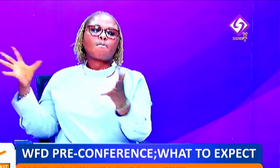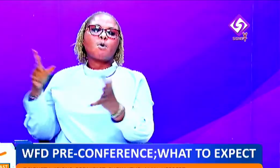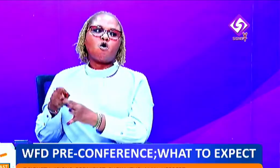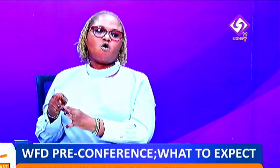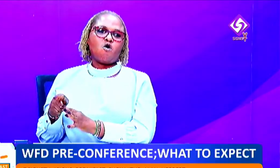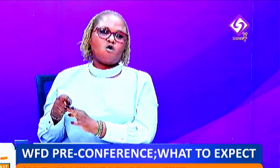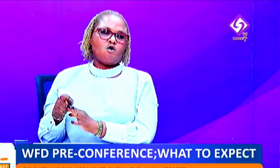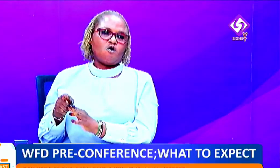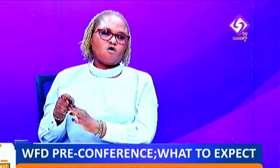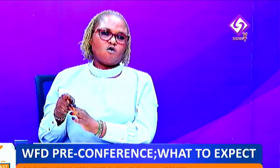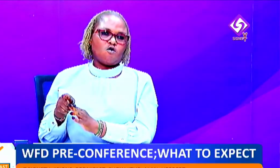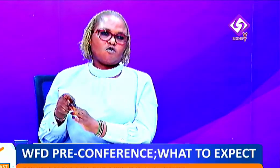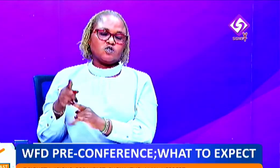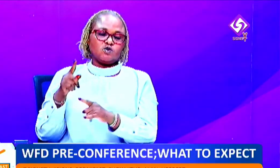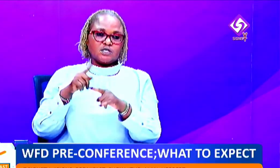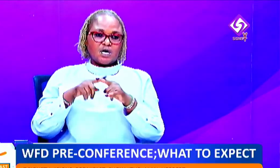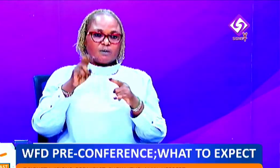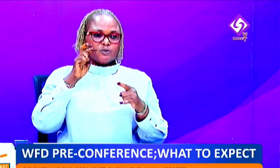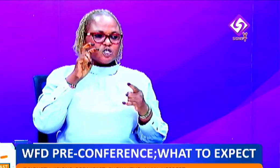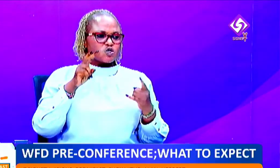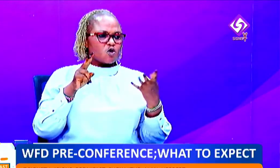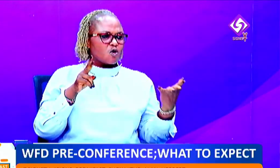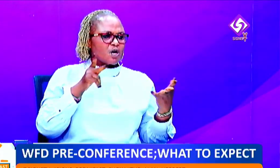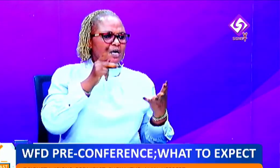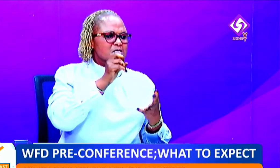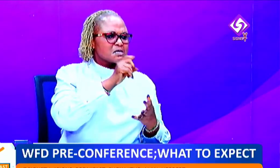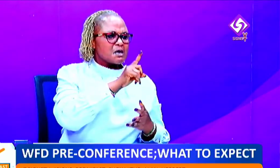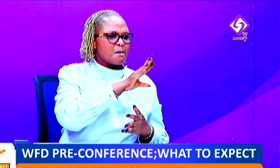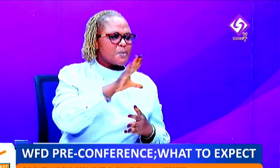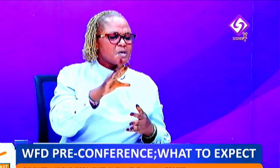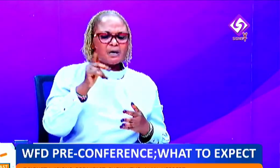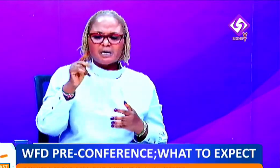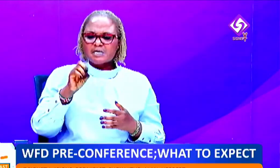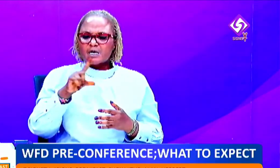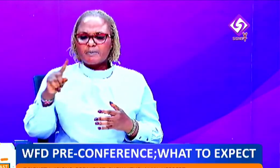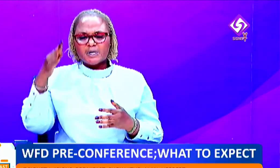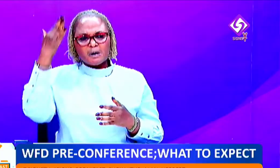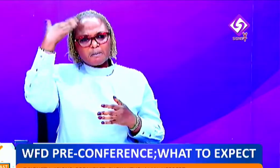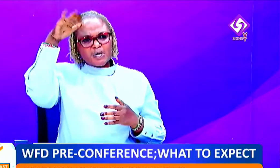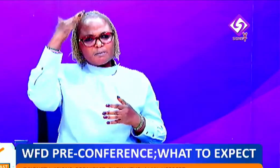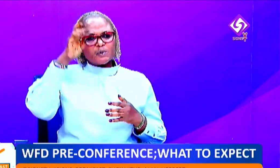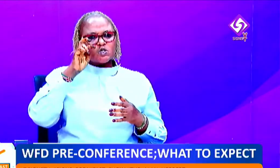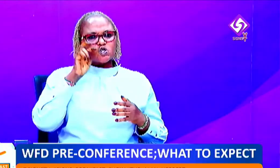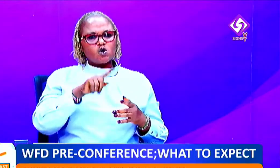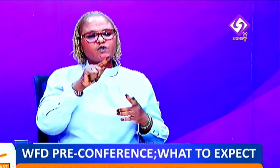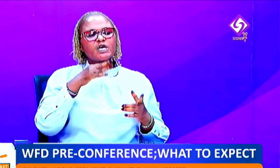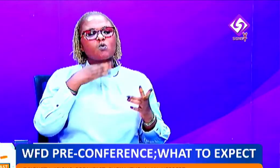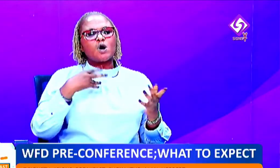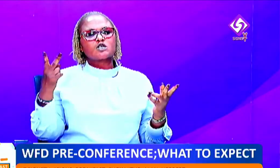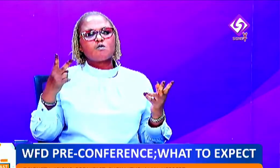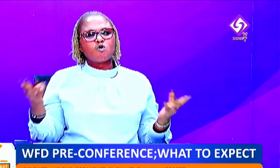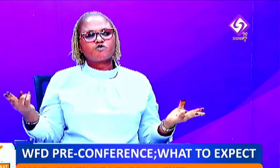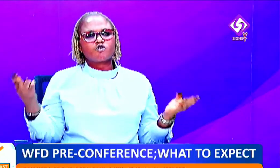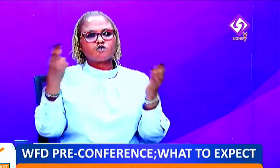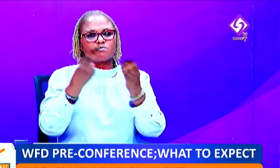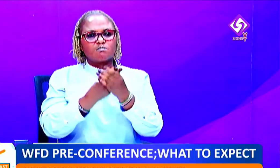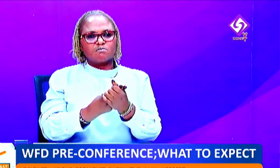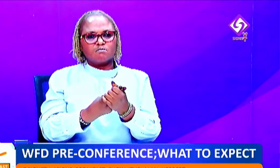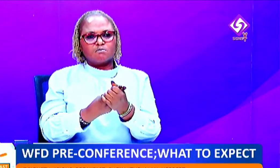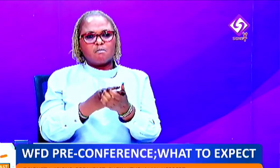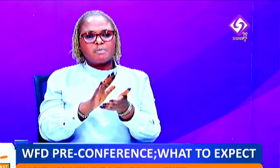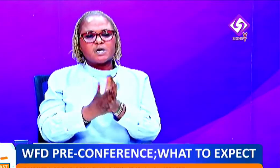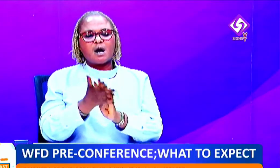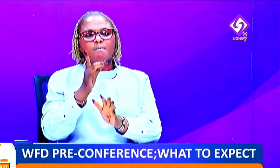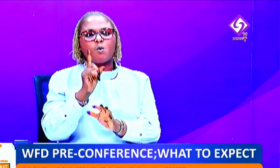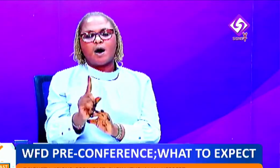people need to access communication. So it was mostly about issues of sign language interpretation. So these two KSL bills, they